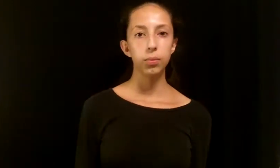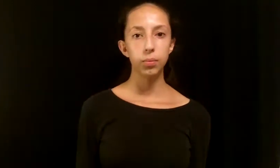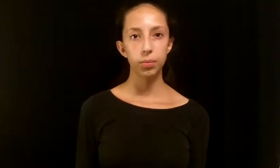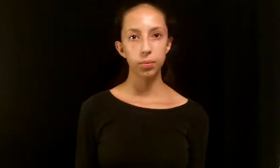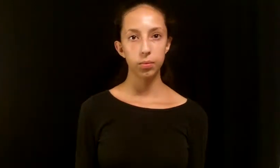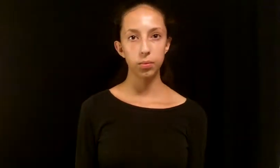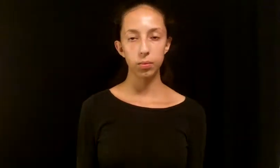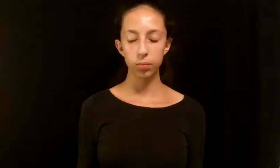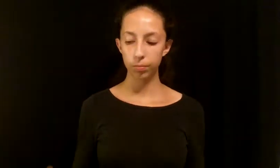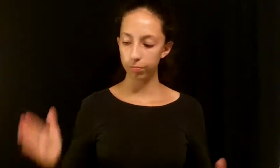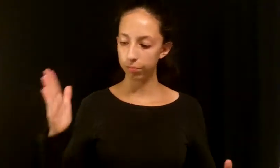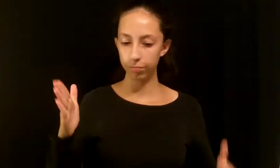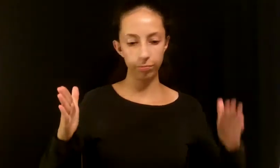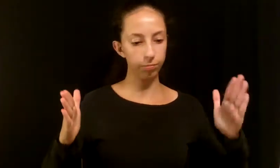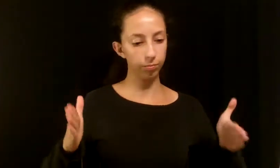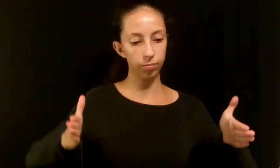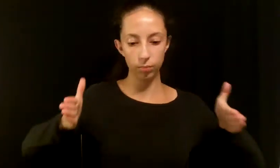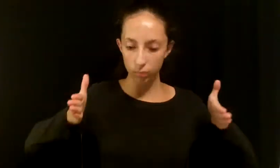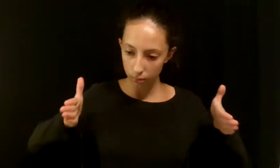Hall, your two hands are kind of making the hallway.